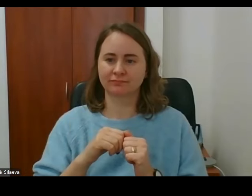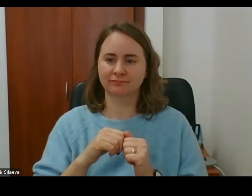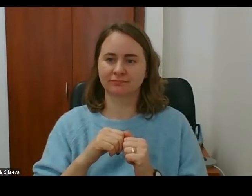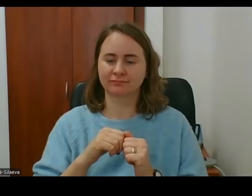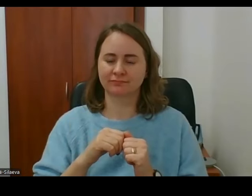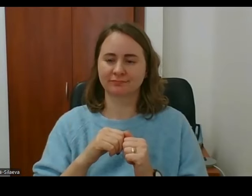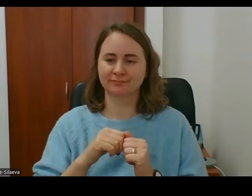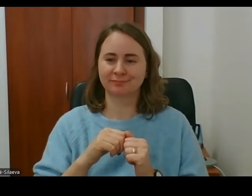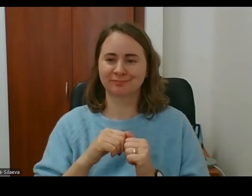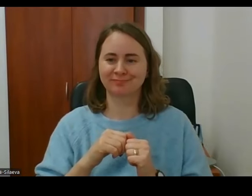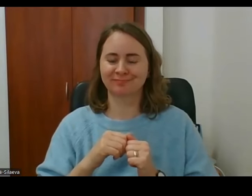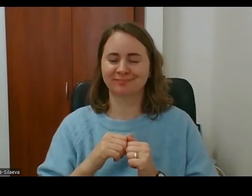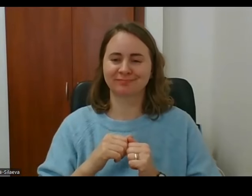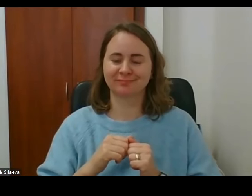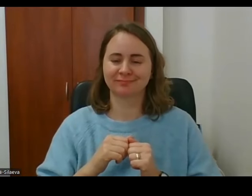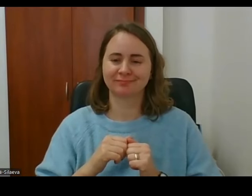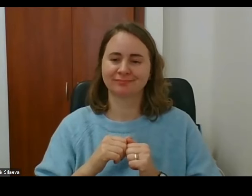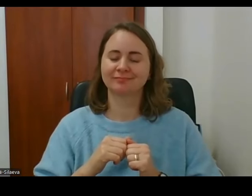Sorry.